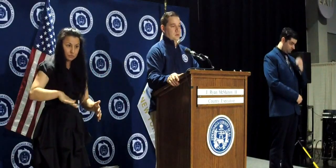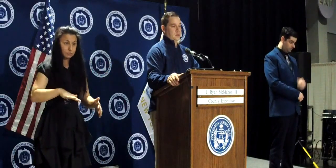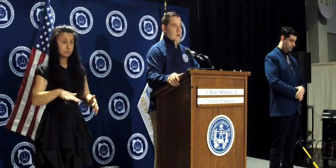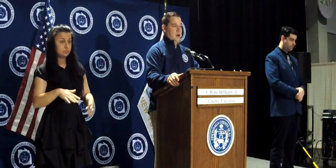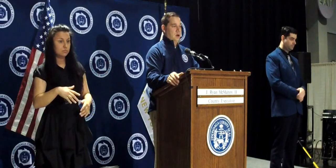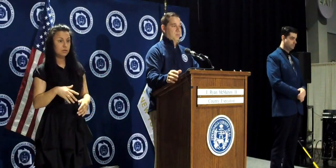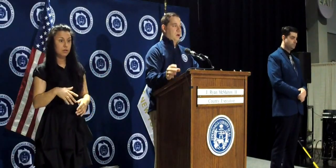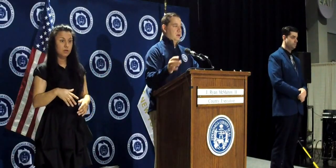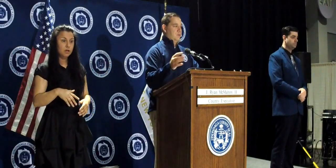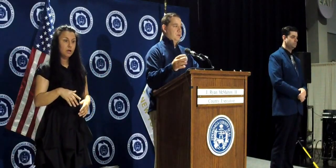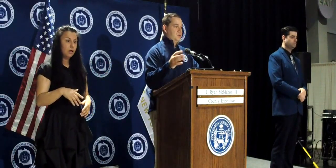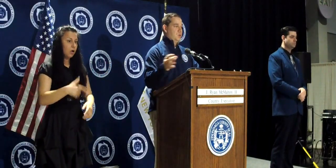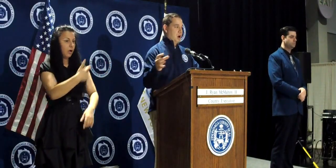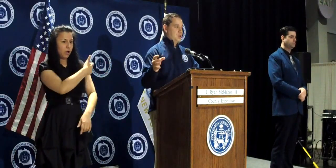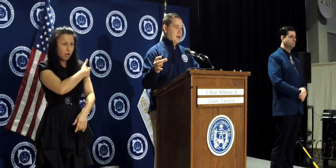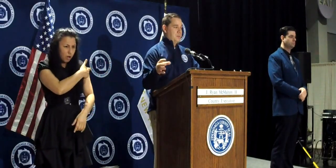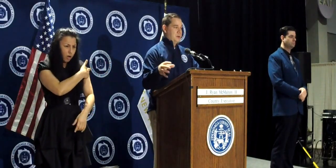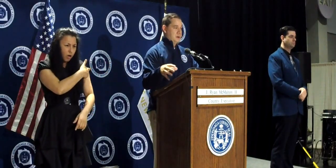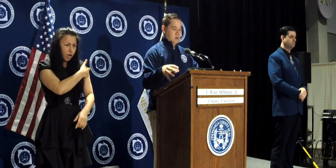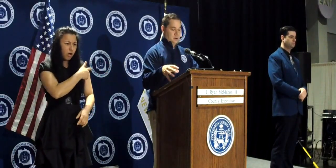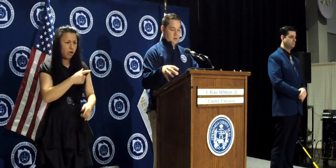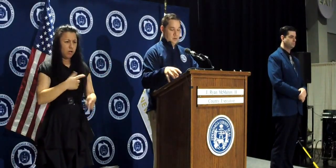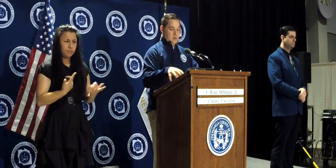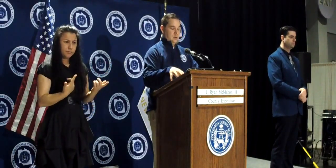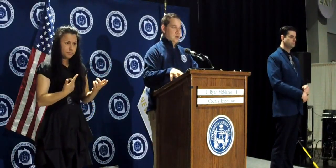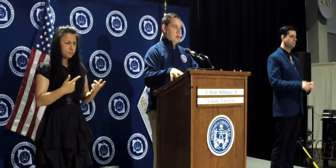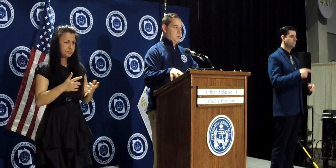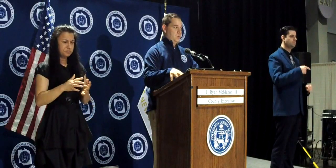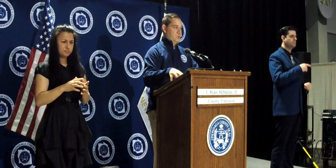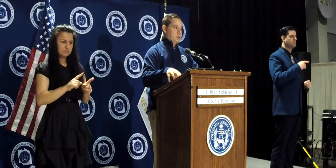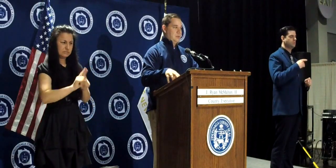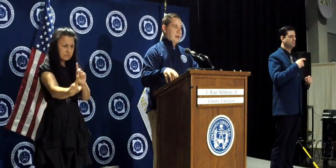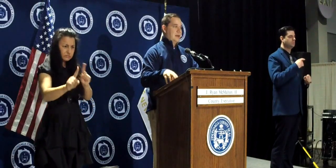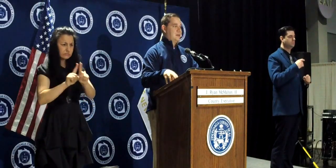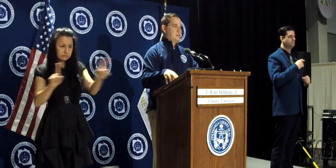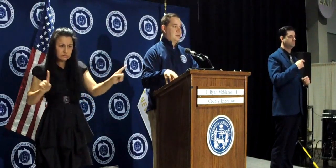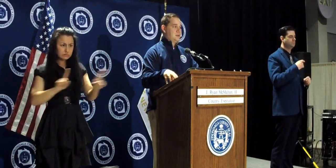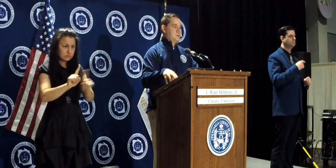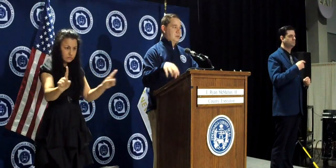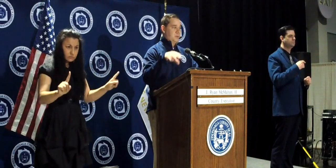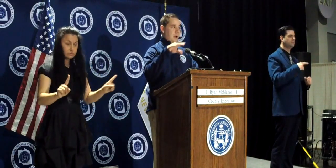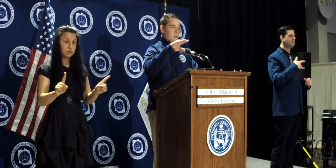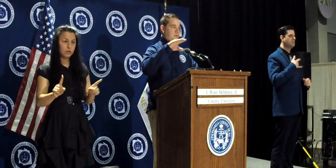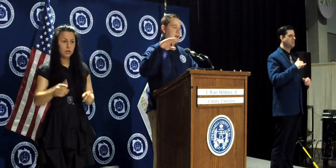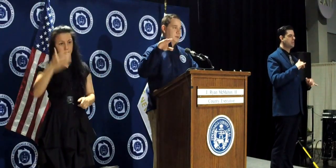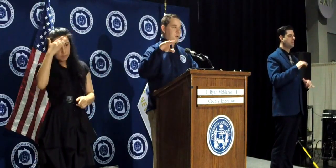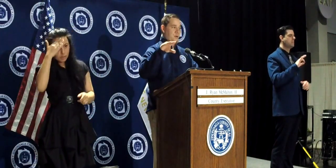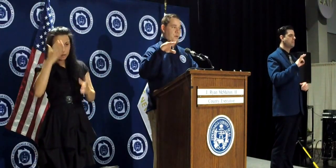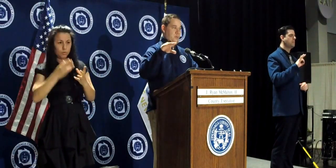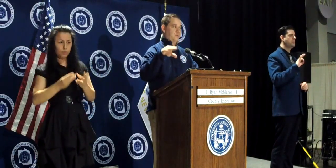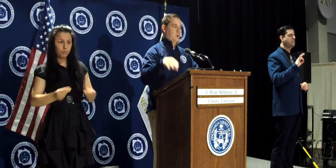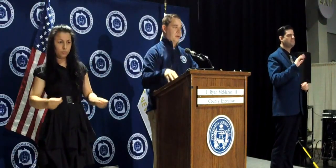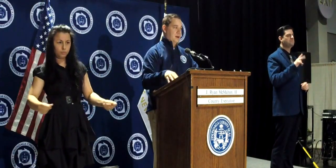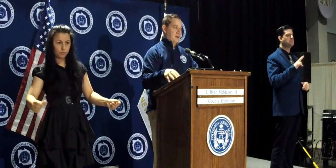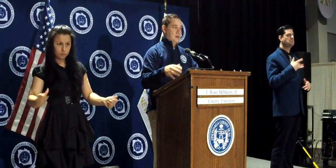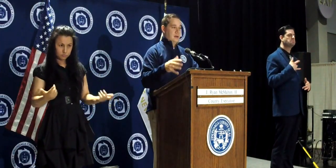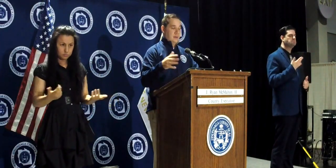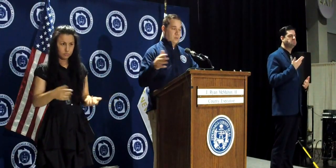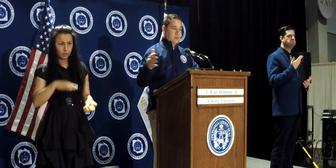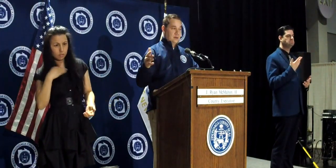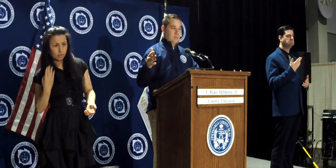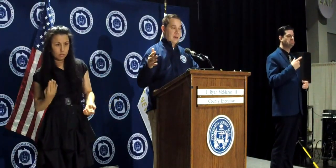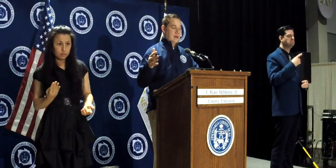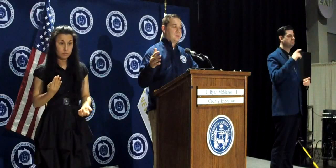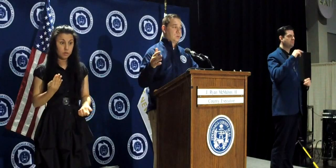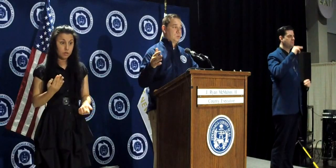great. But if we do our job here and we really buy into this, we can probably flatten the curve well before then. And